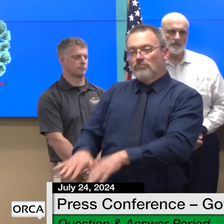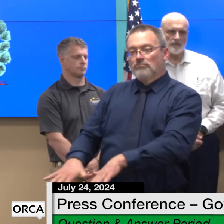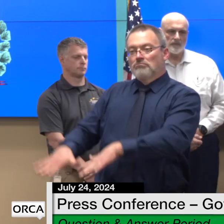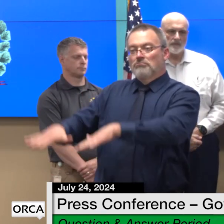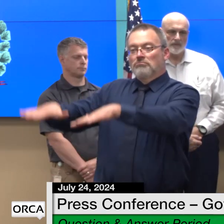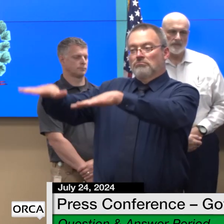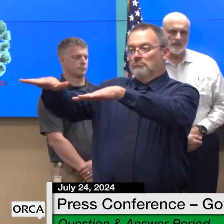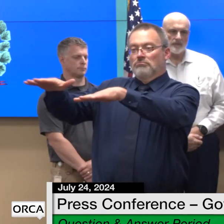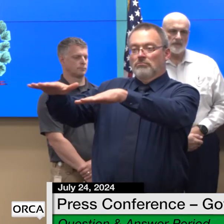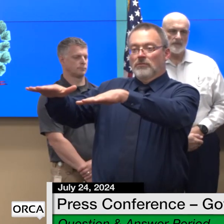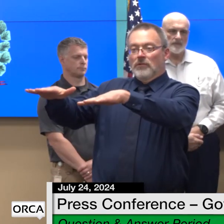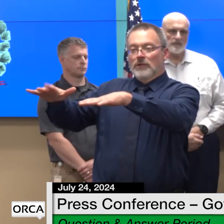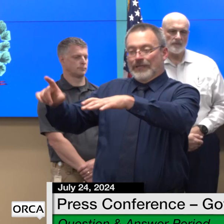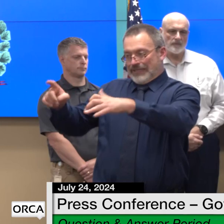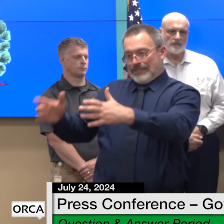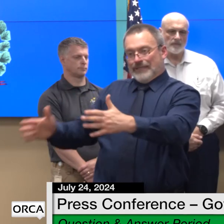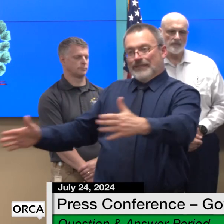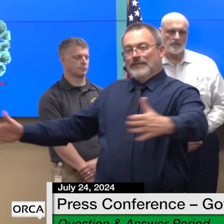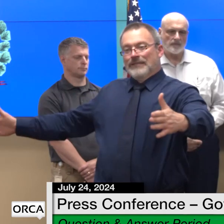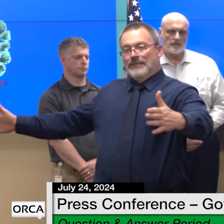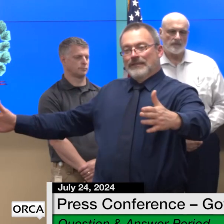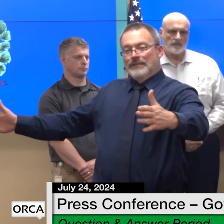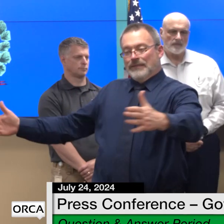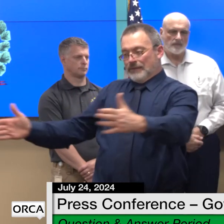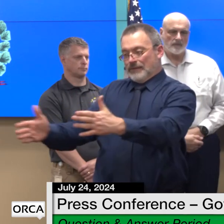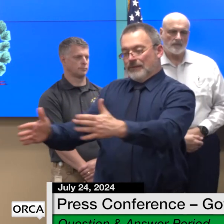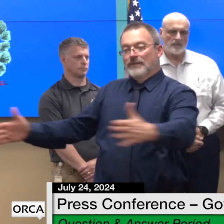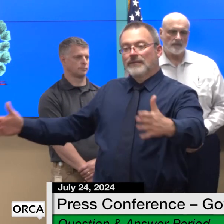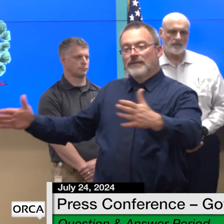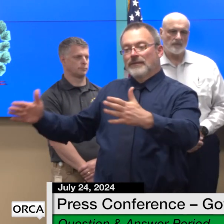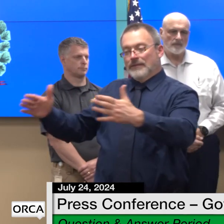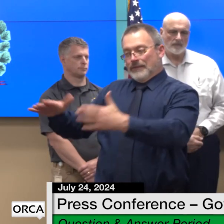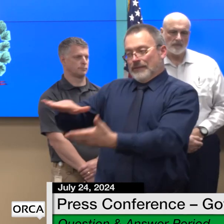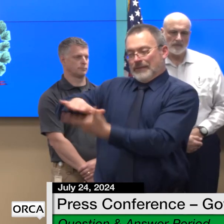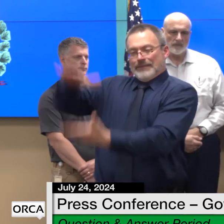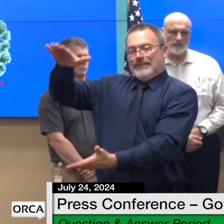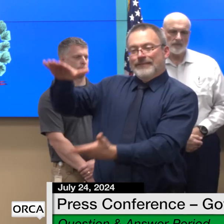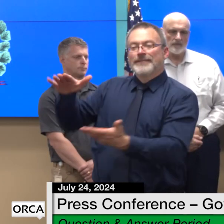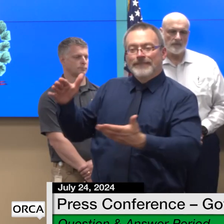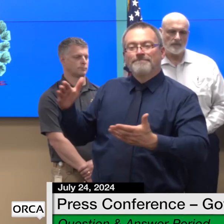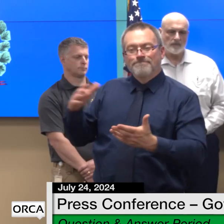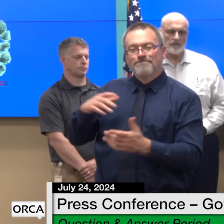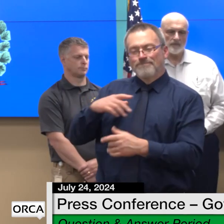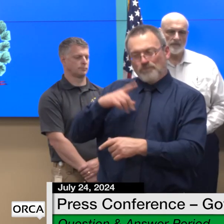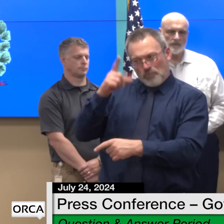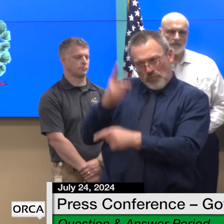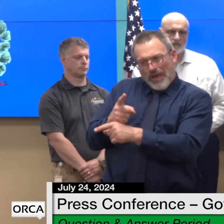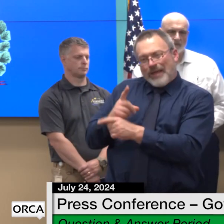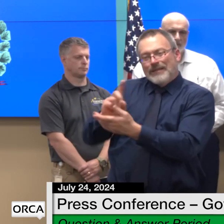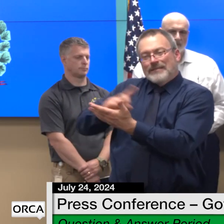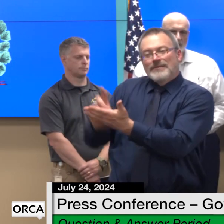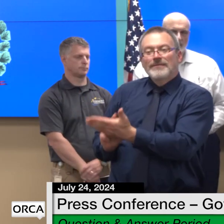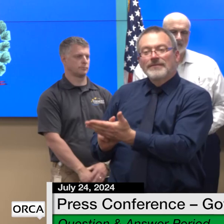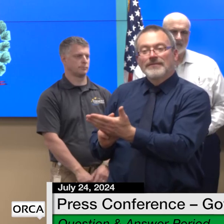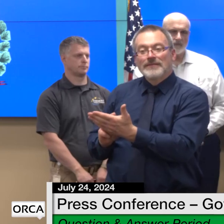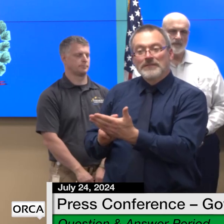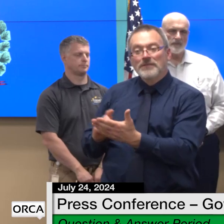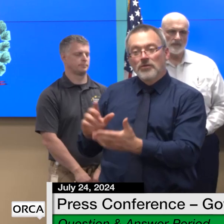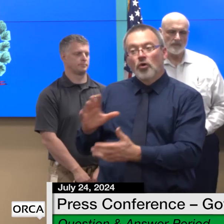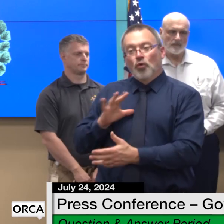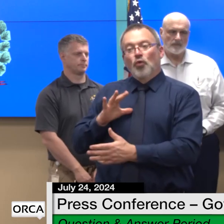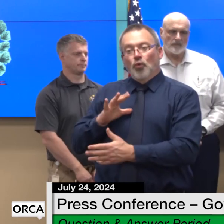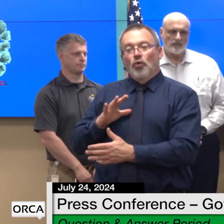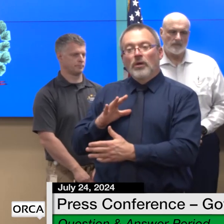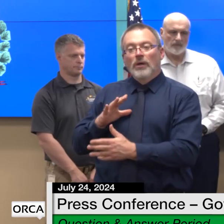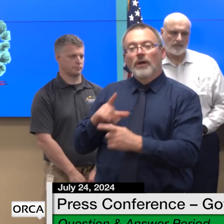can go wider and do it in a tiered fashion, then you'd have something. Then you could store water. And